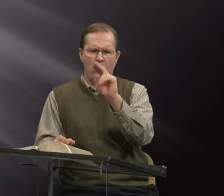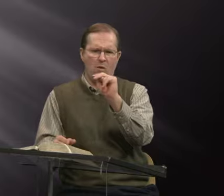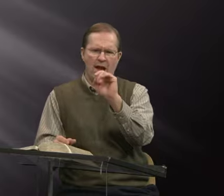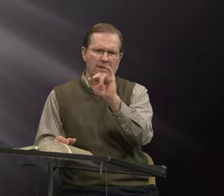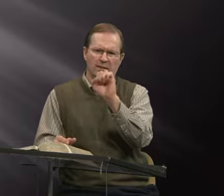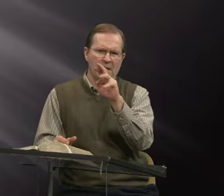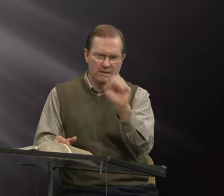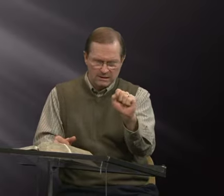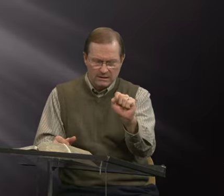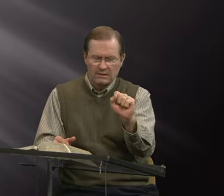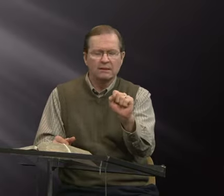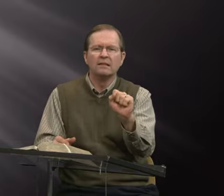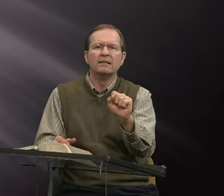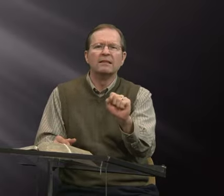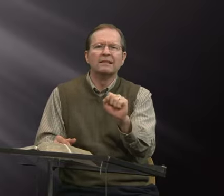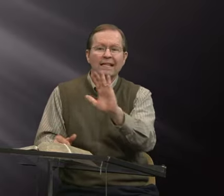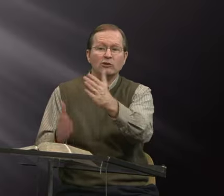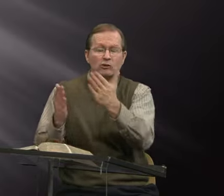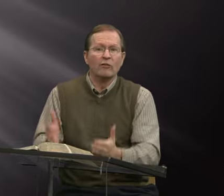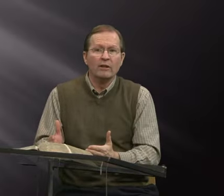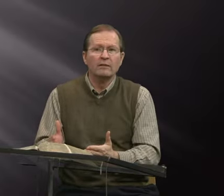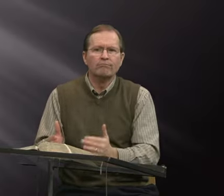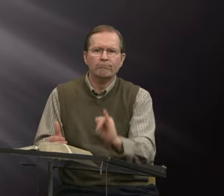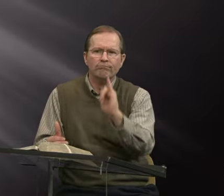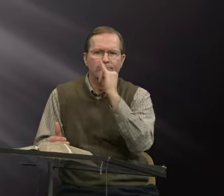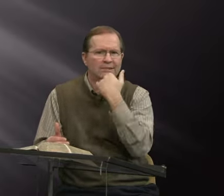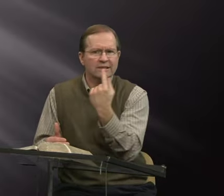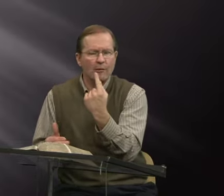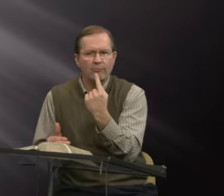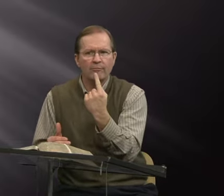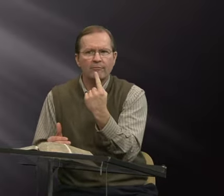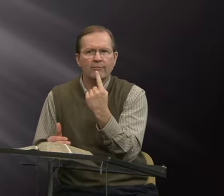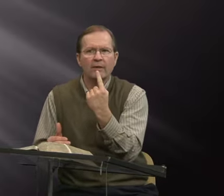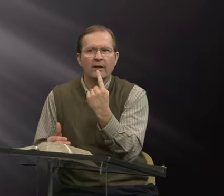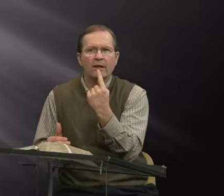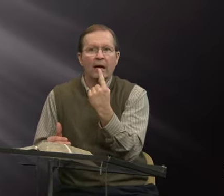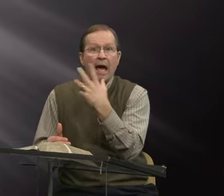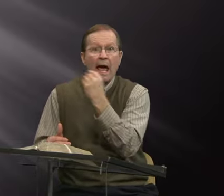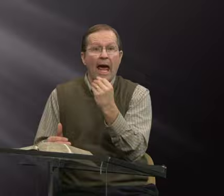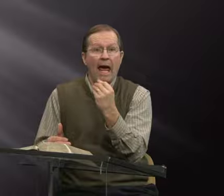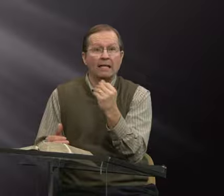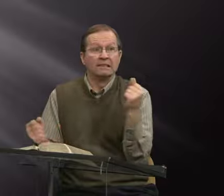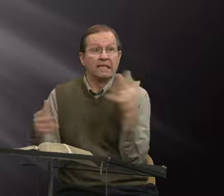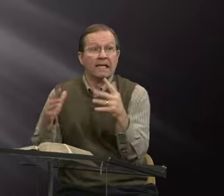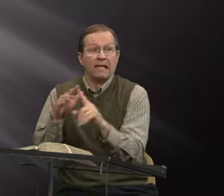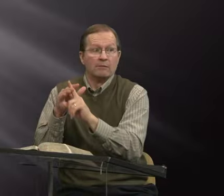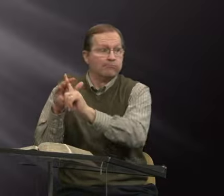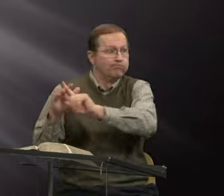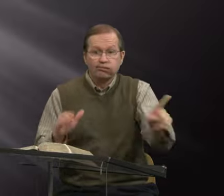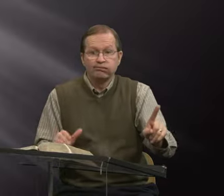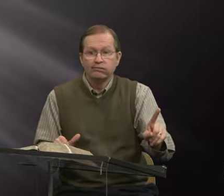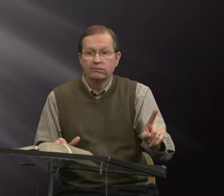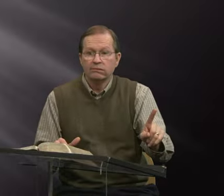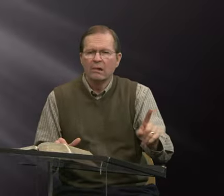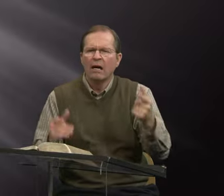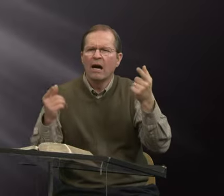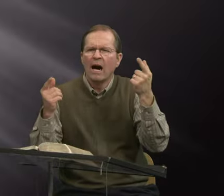of his servants, named Onesimus, had done something wrong, and out of